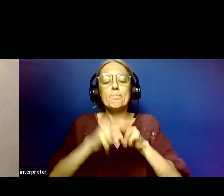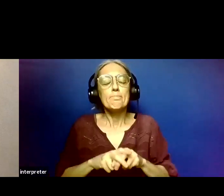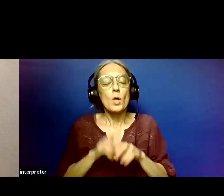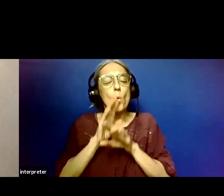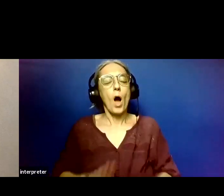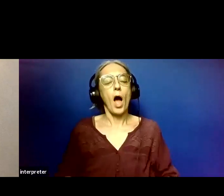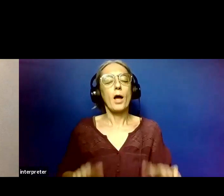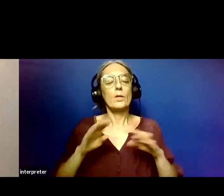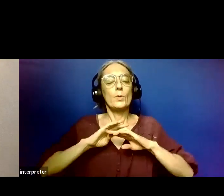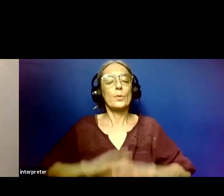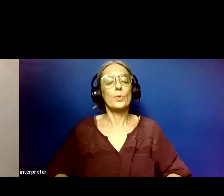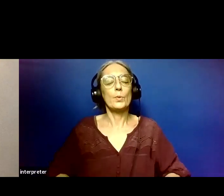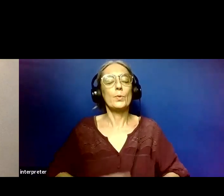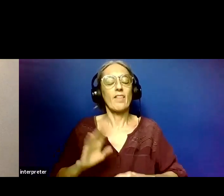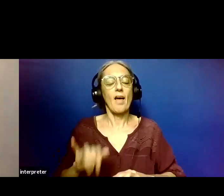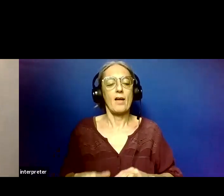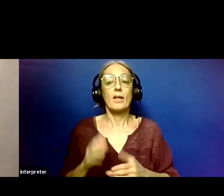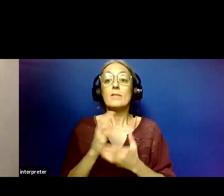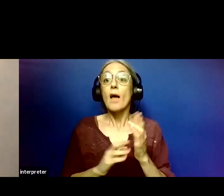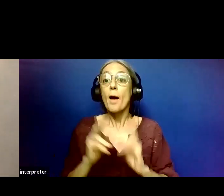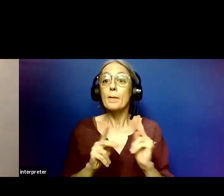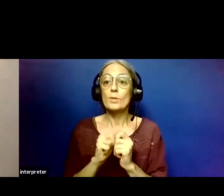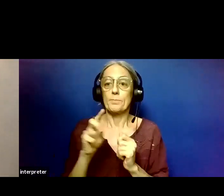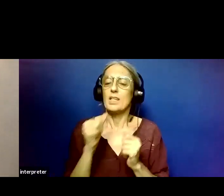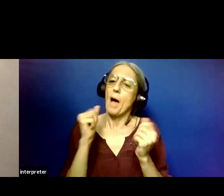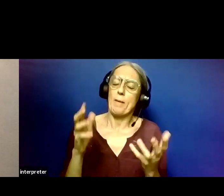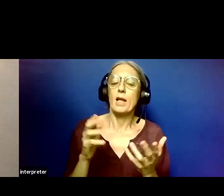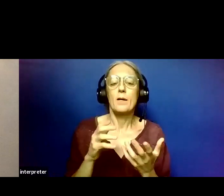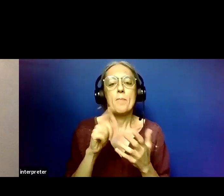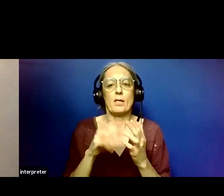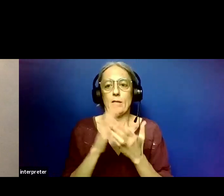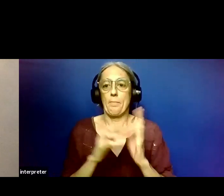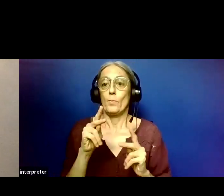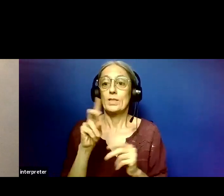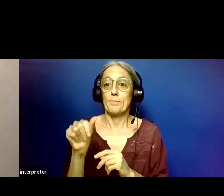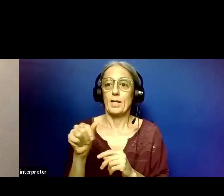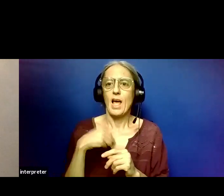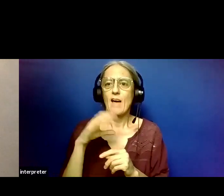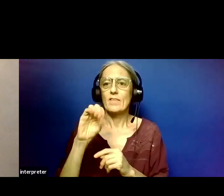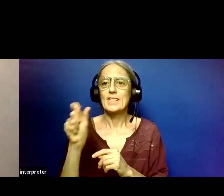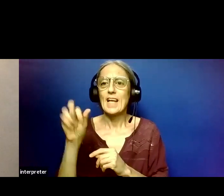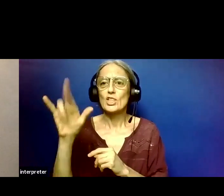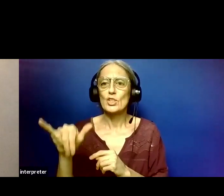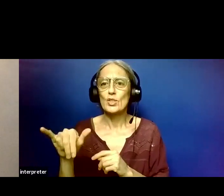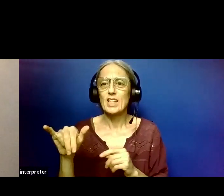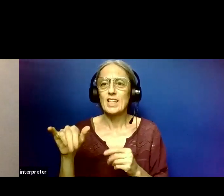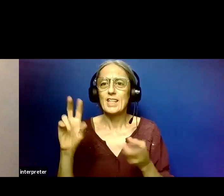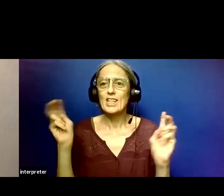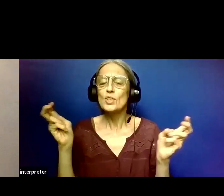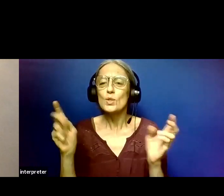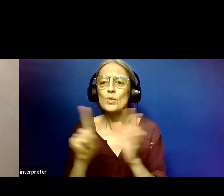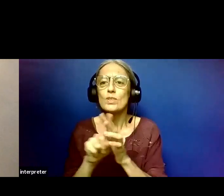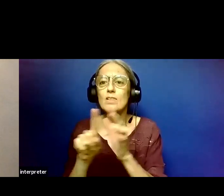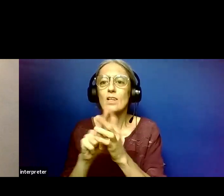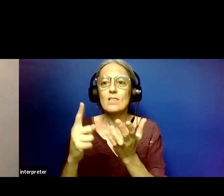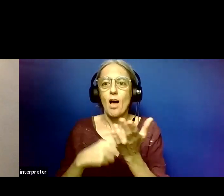lot, but some people with disabilities have sensory issues and they just get overloaded, particularly in a busy place like an airport where there's a lot